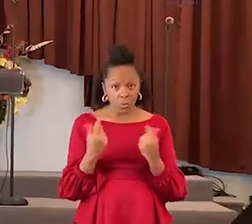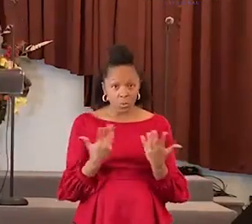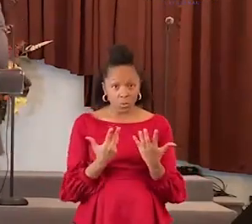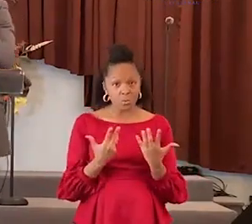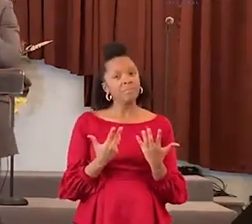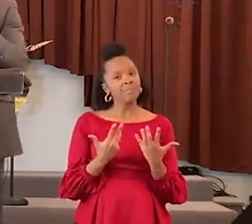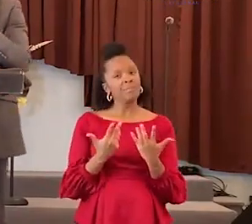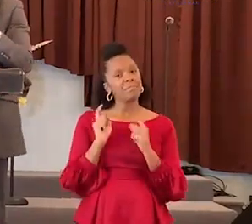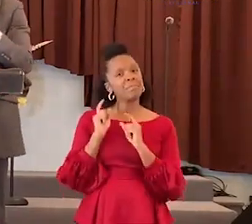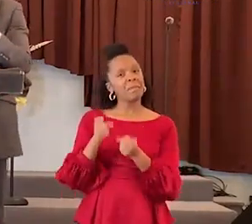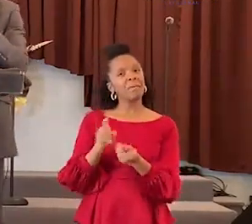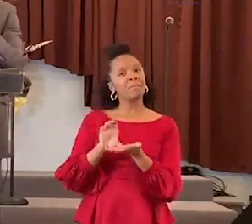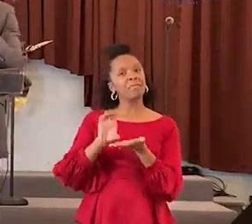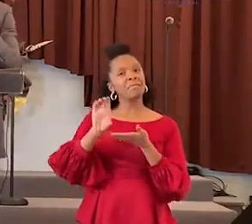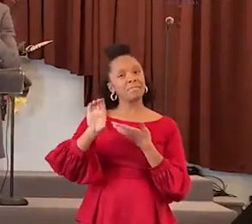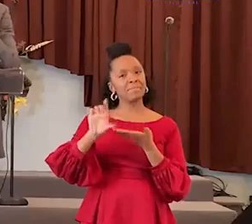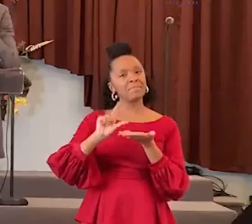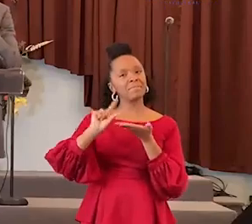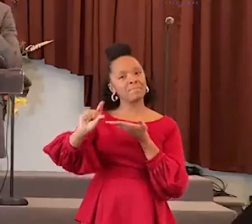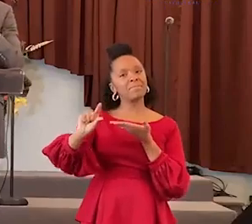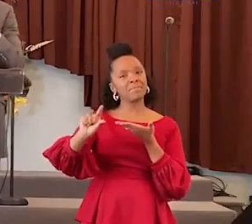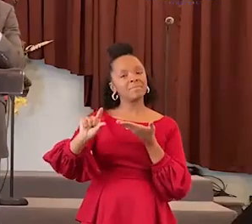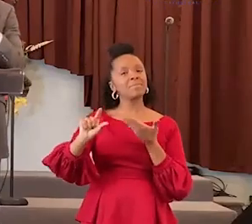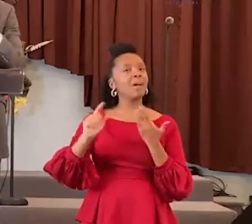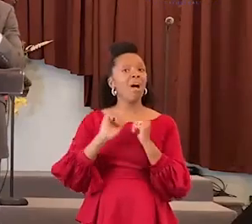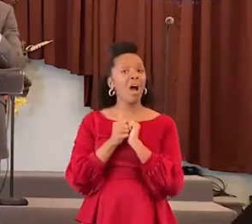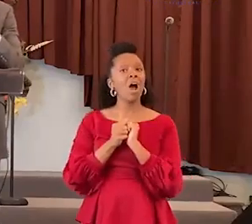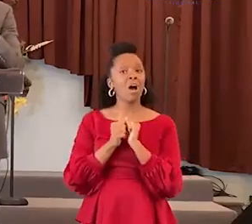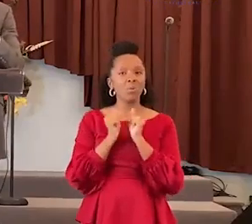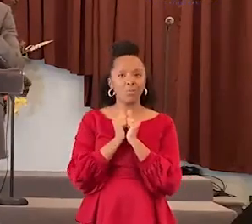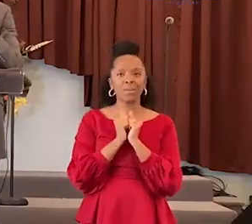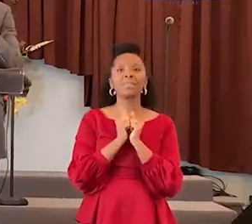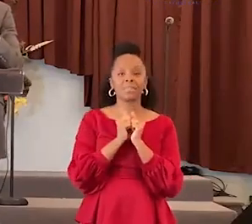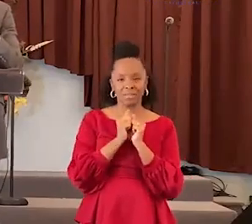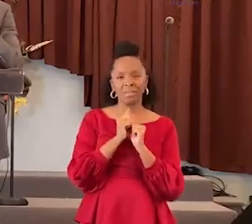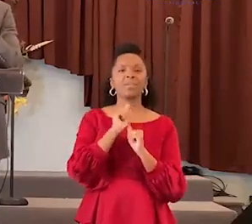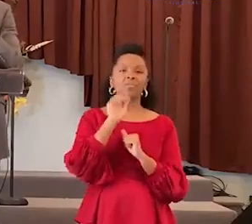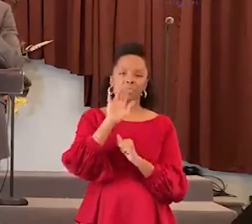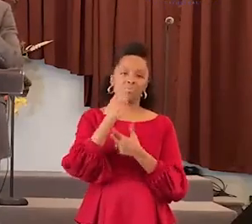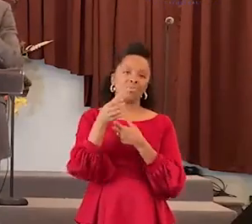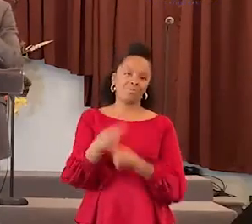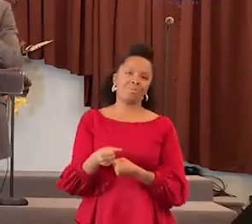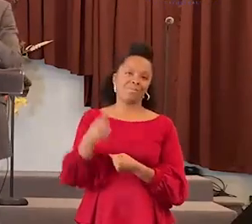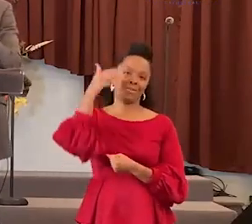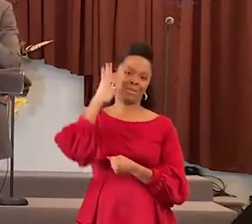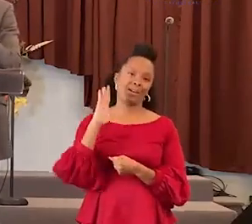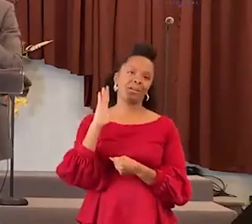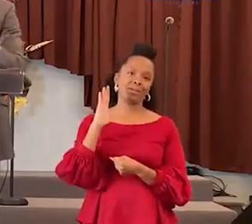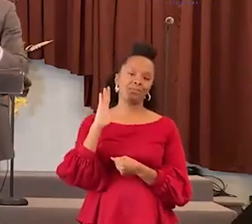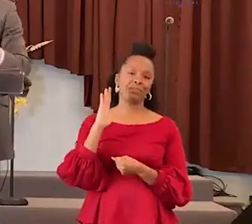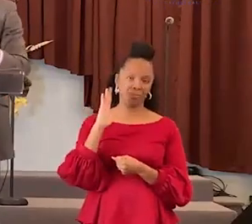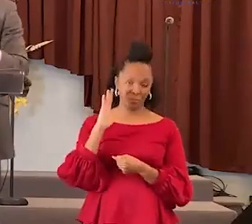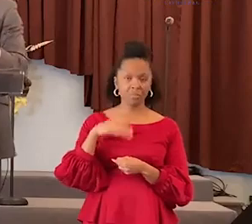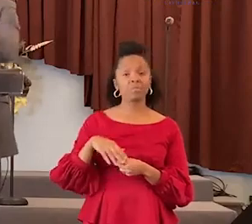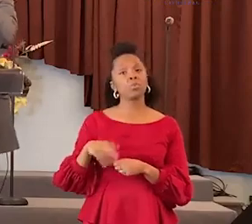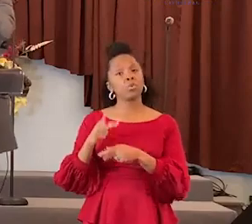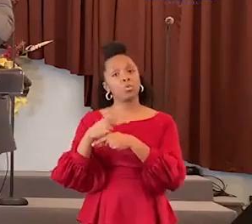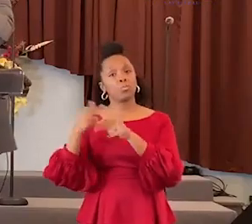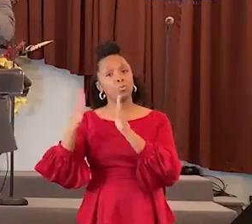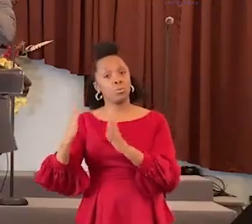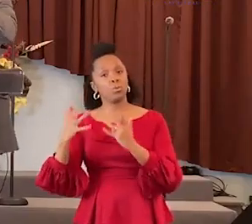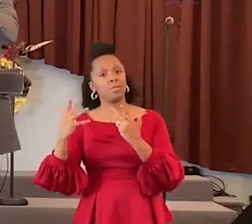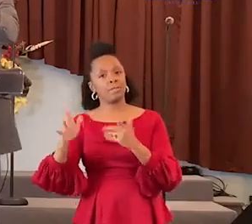faith, right now, I want you to see, as our producers have put the options of giving platforms, I